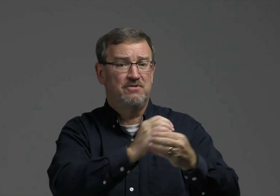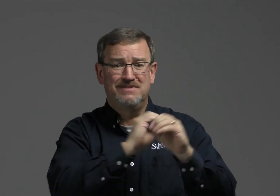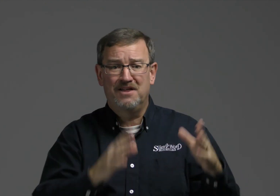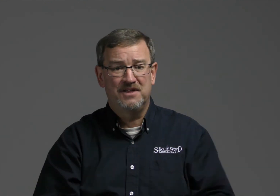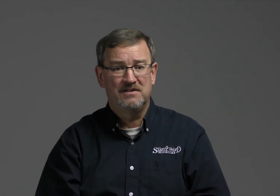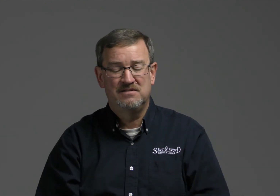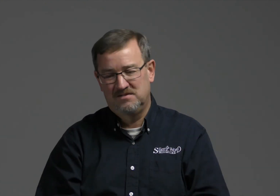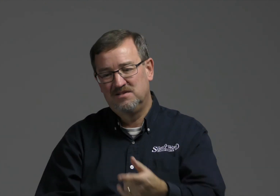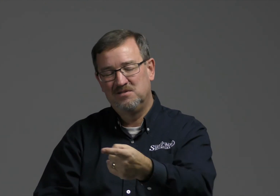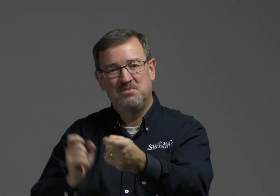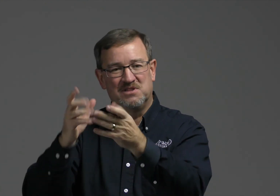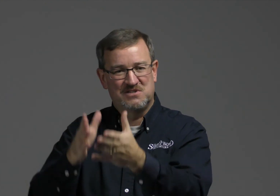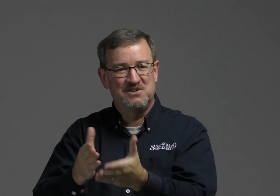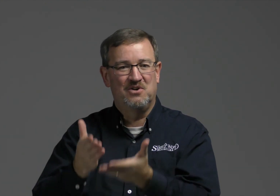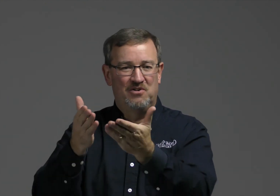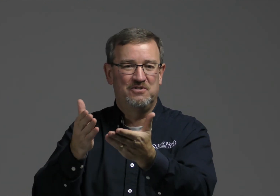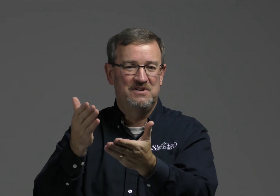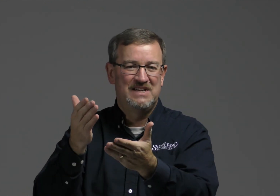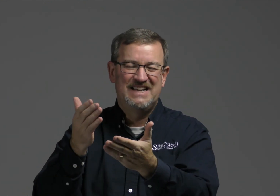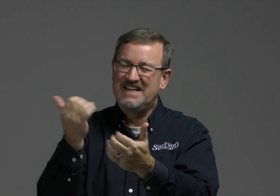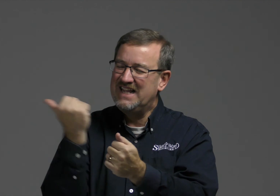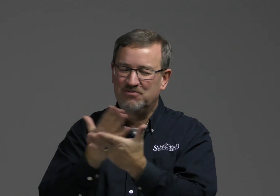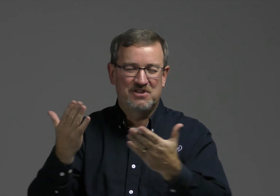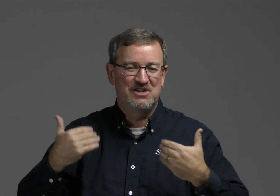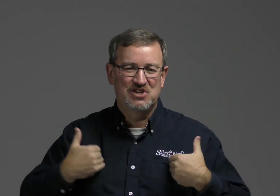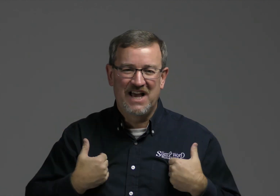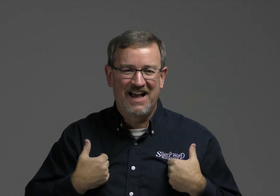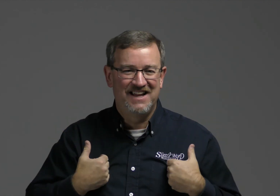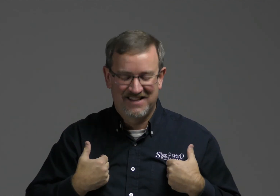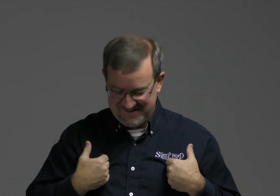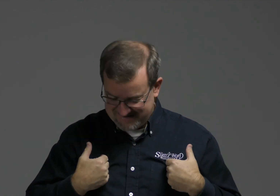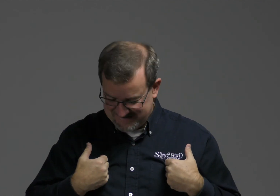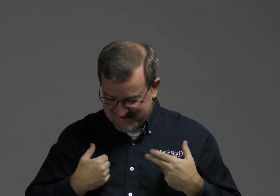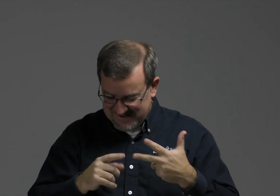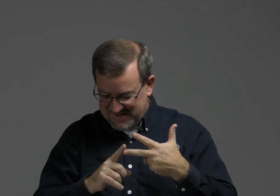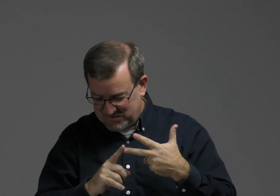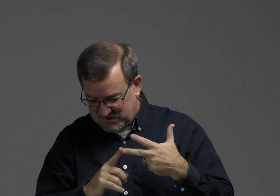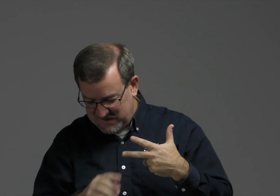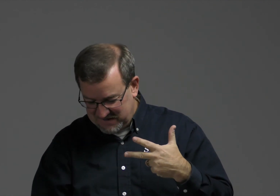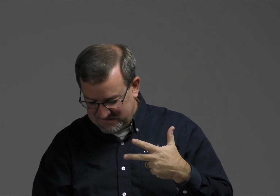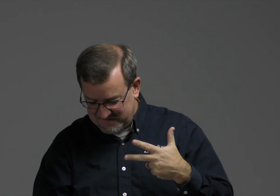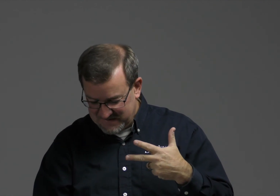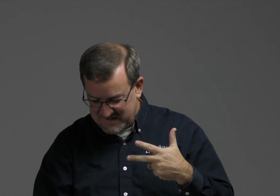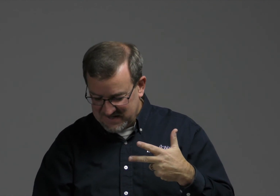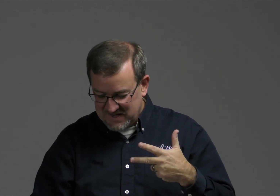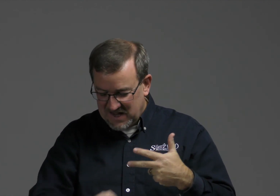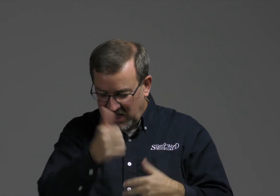offered nothing. But the sinner offered everything she had. Number three,